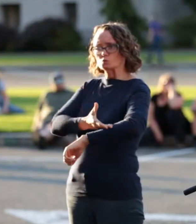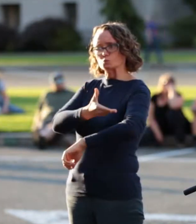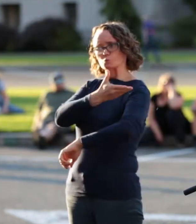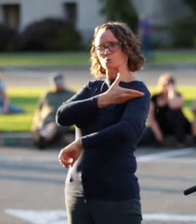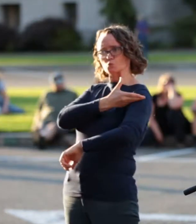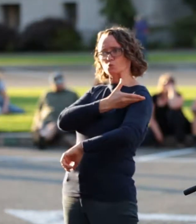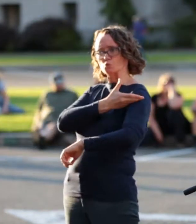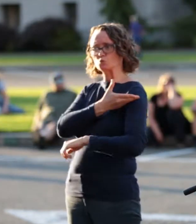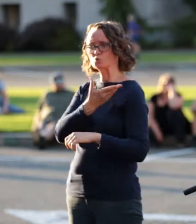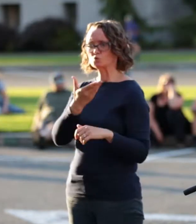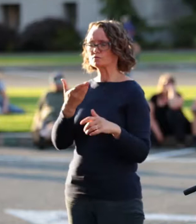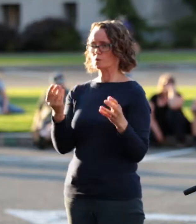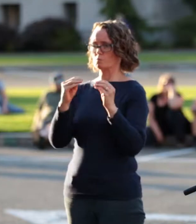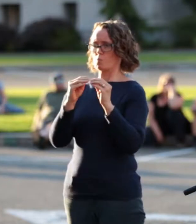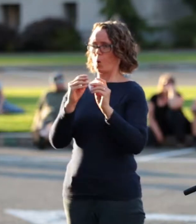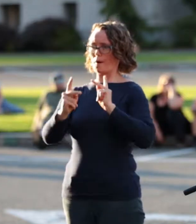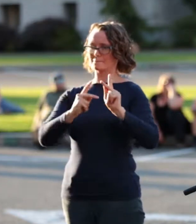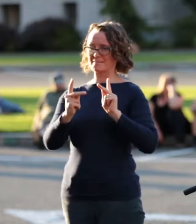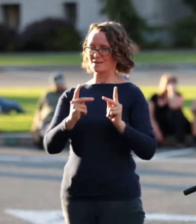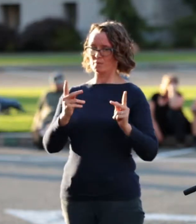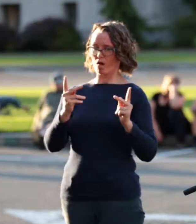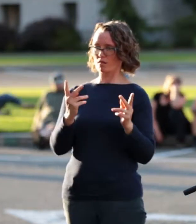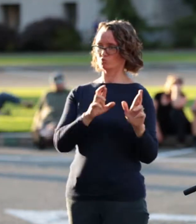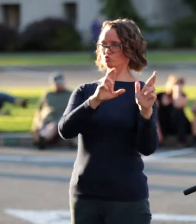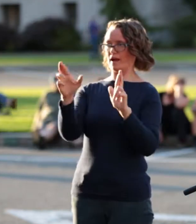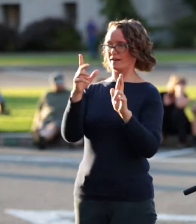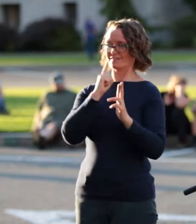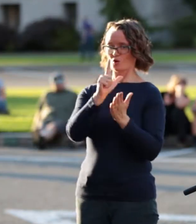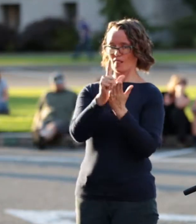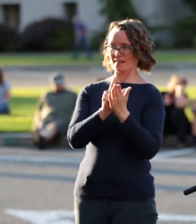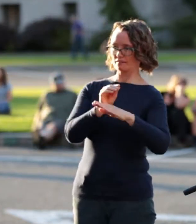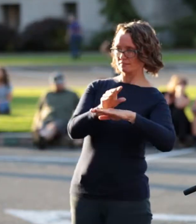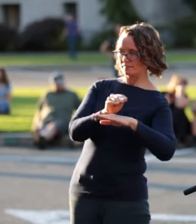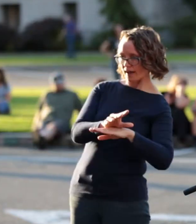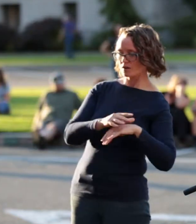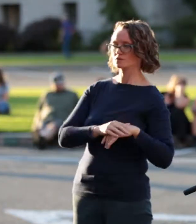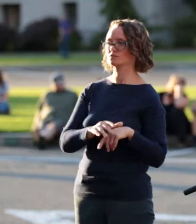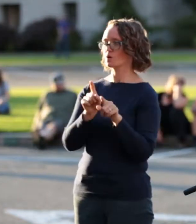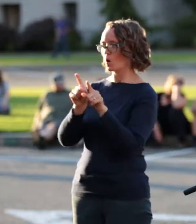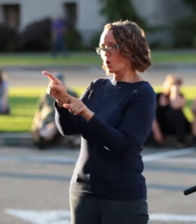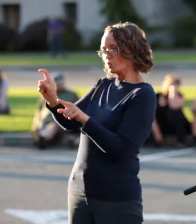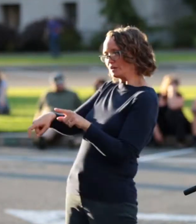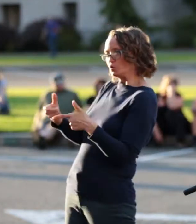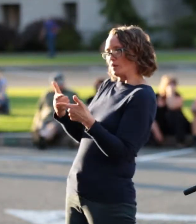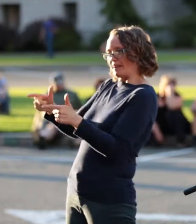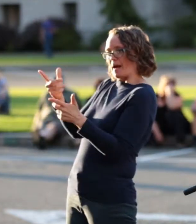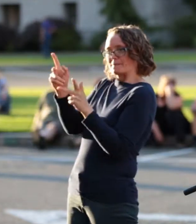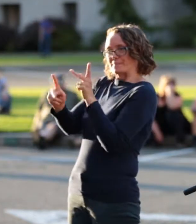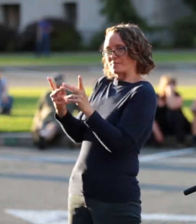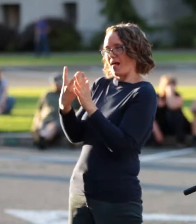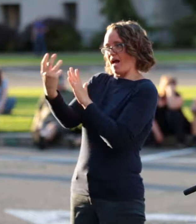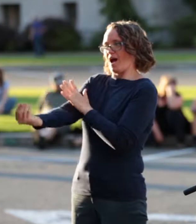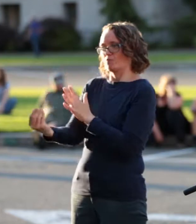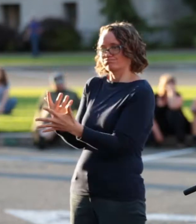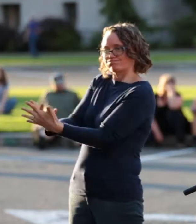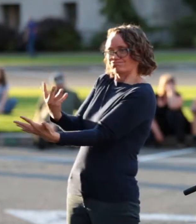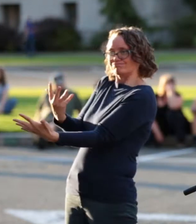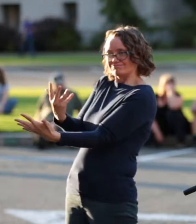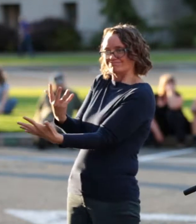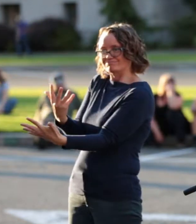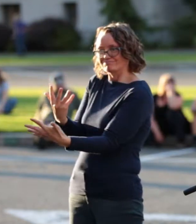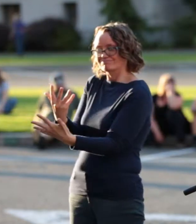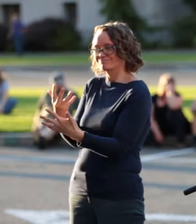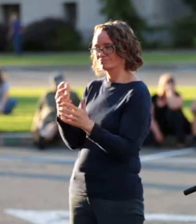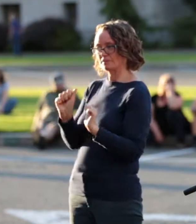The U.S. government should implement programs to facilitate the release of people from detention while they await court hearings. Alternatives